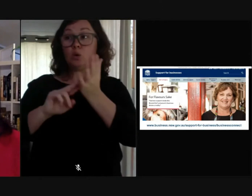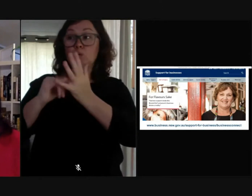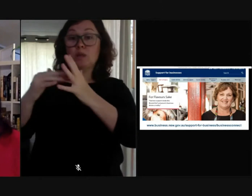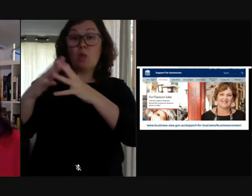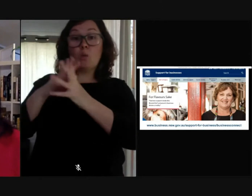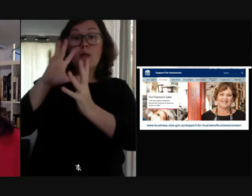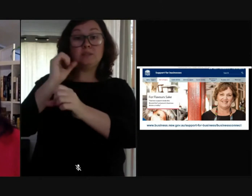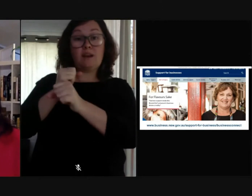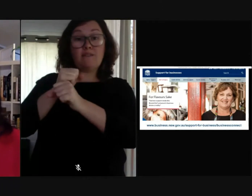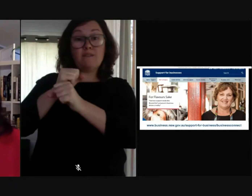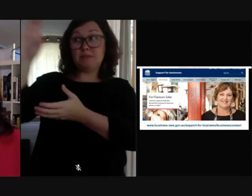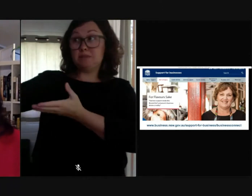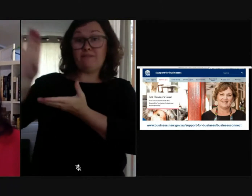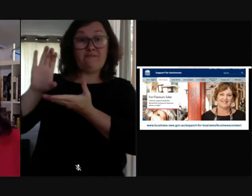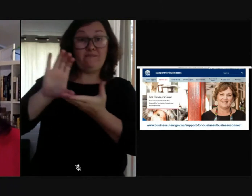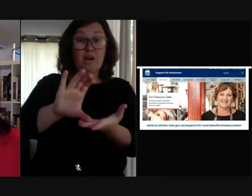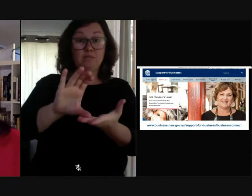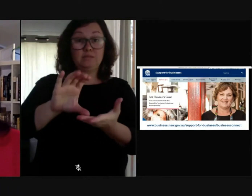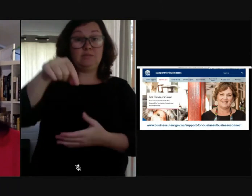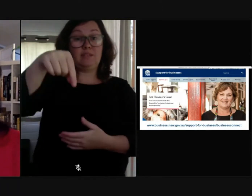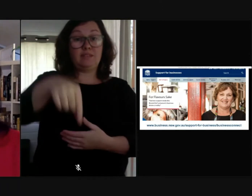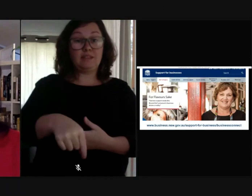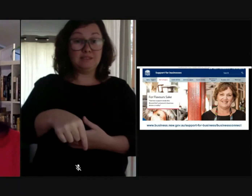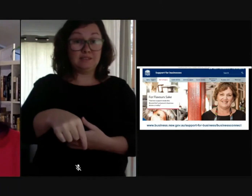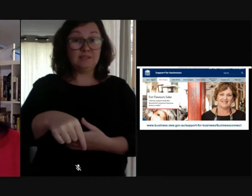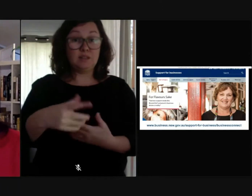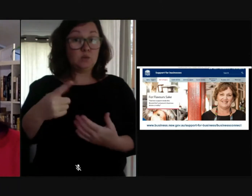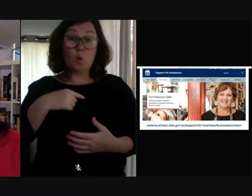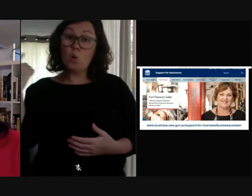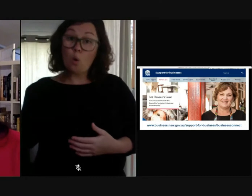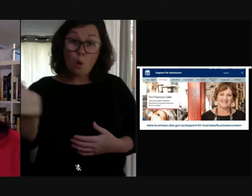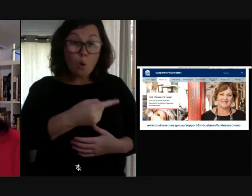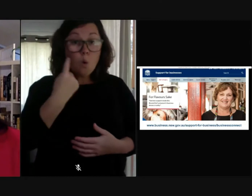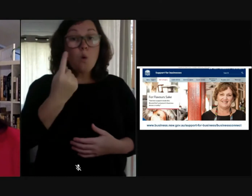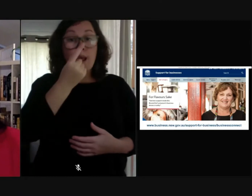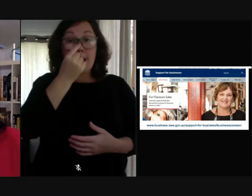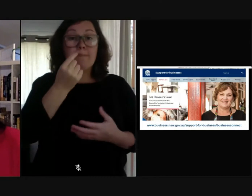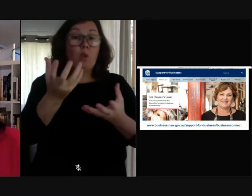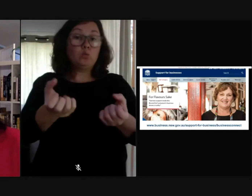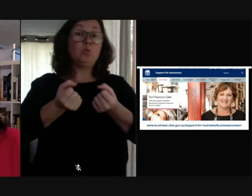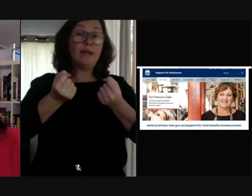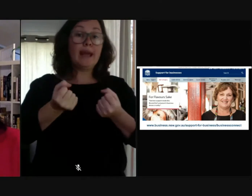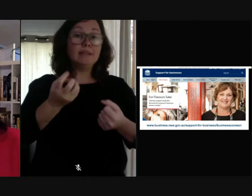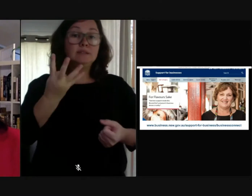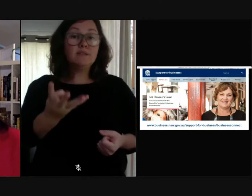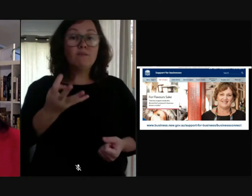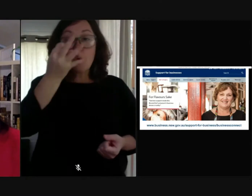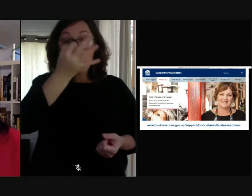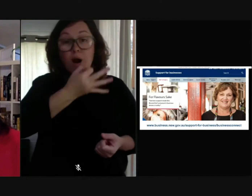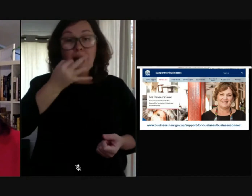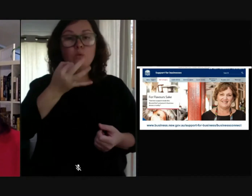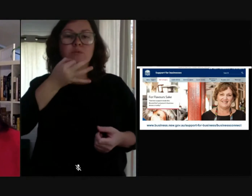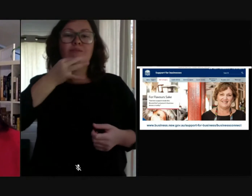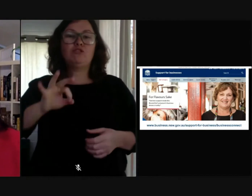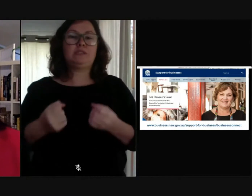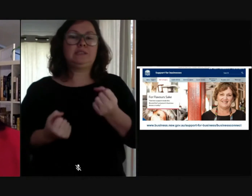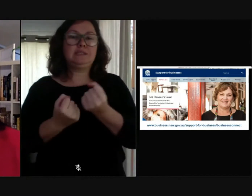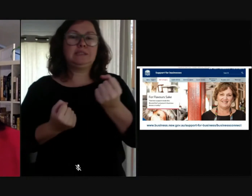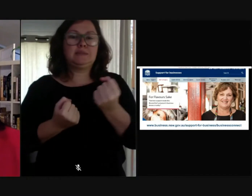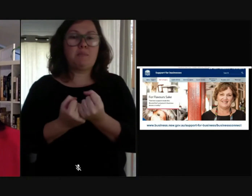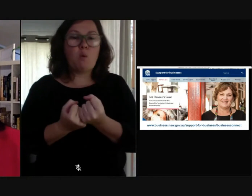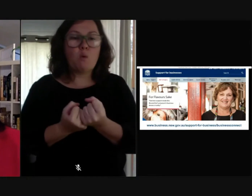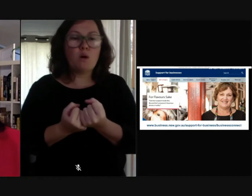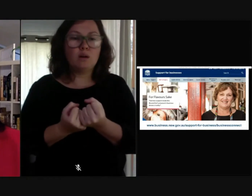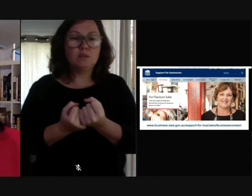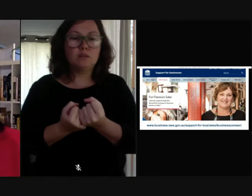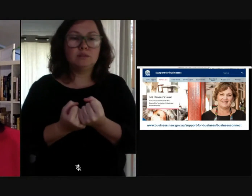there's no catch. You are all entitled to 4 hours of free support, even if you've accessed